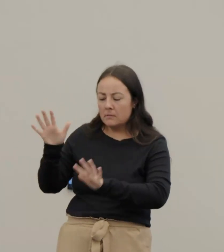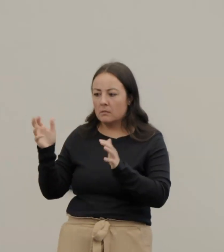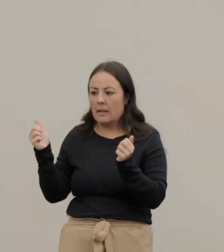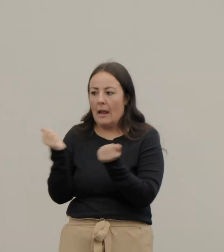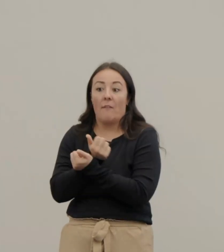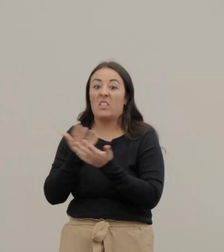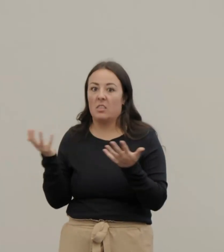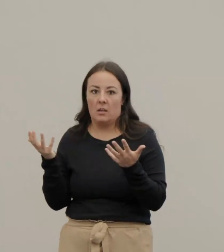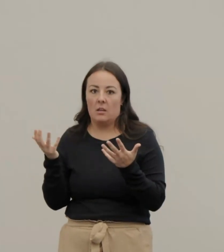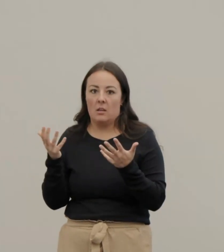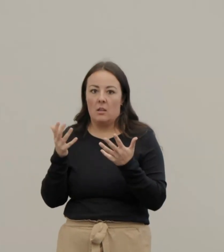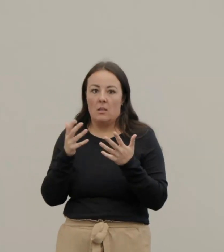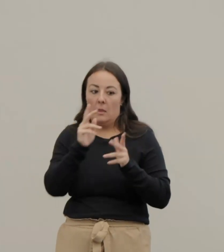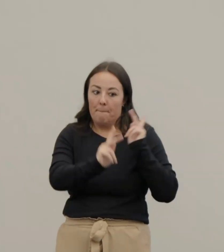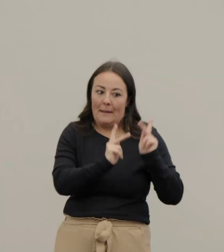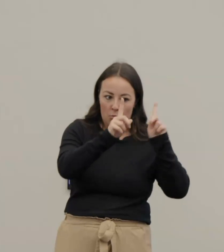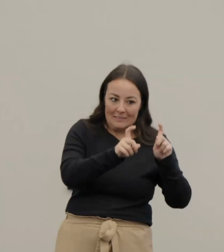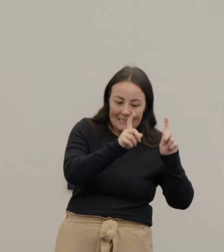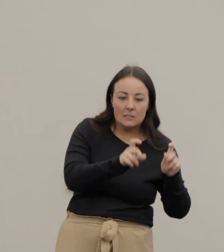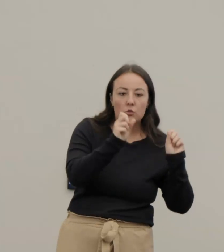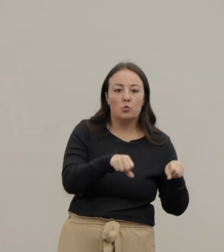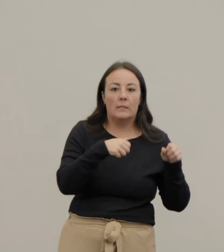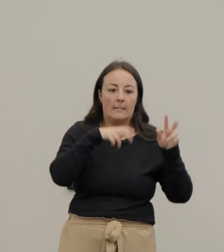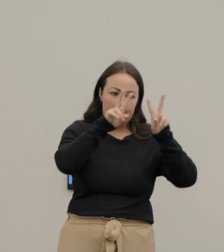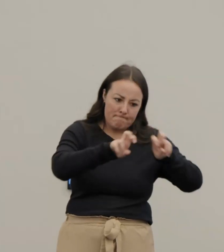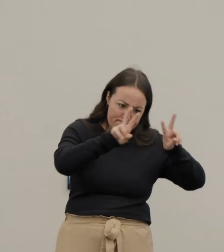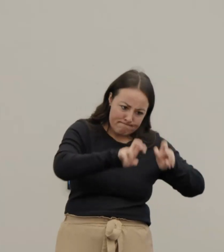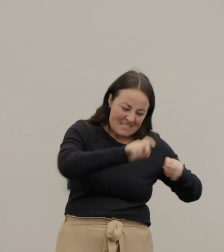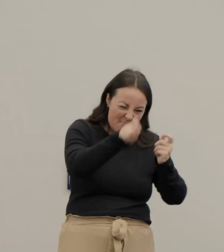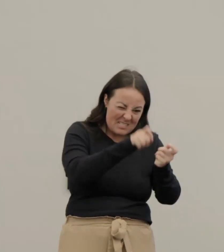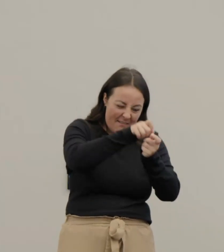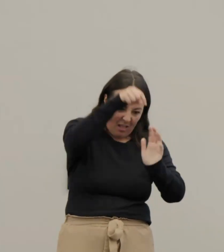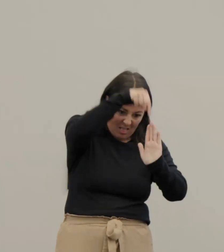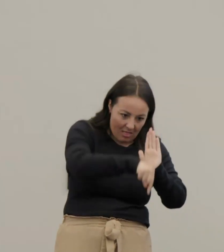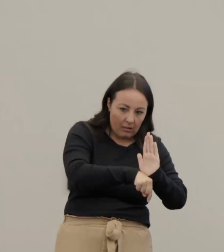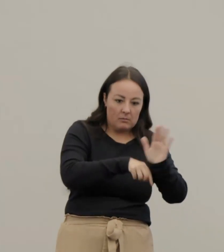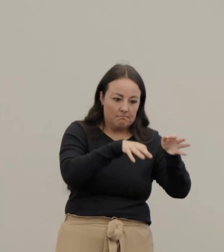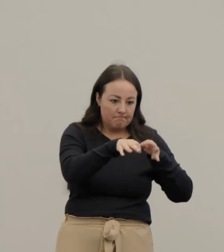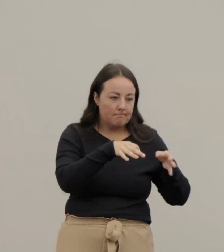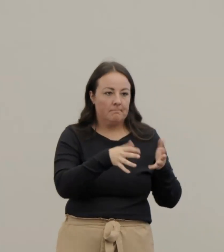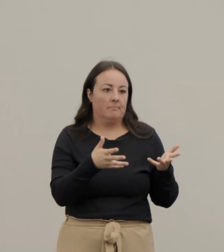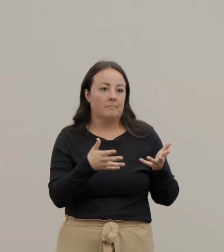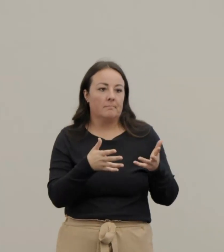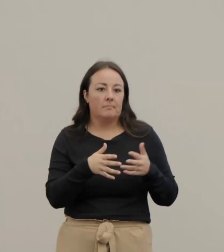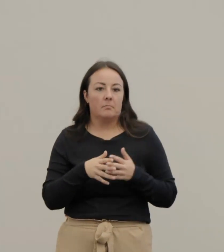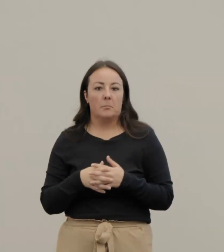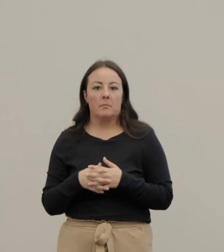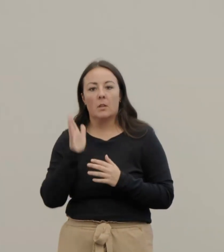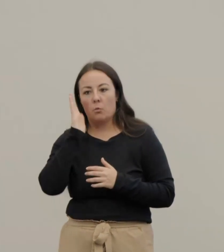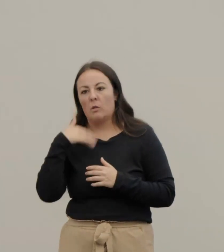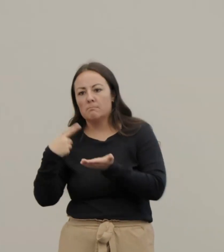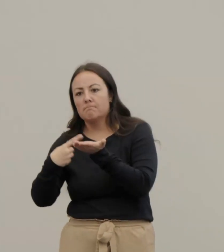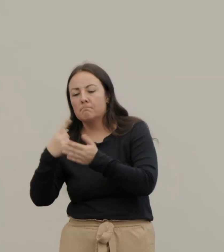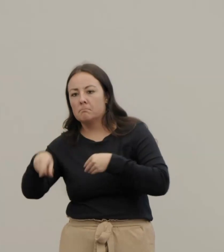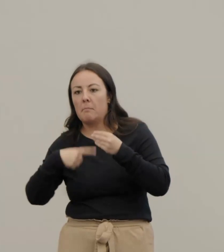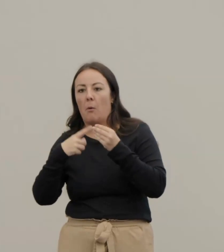assets. And the manual testing, you can deep dive into very strategic places. And we'll talk about what that